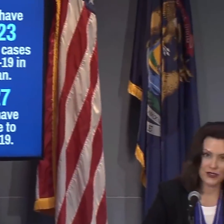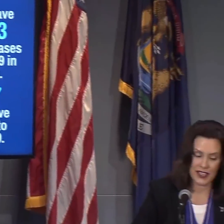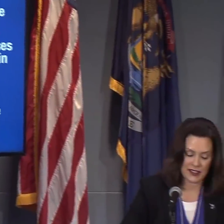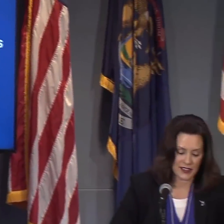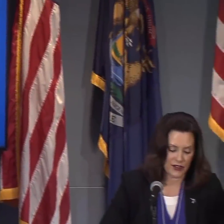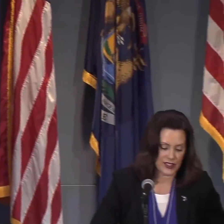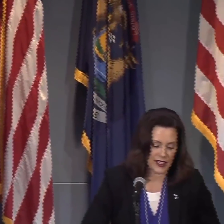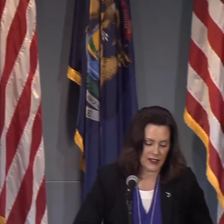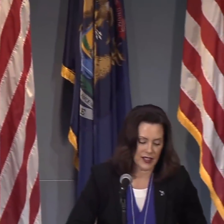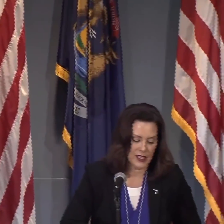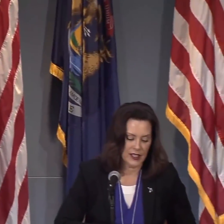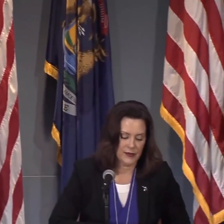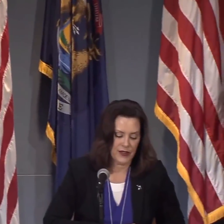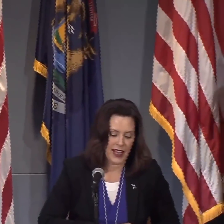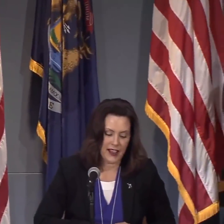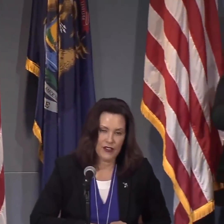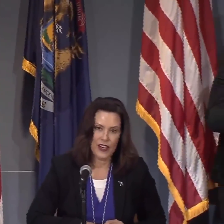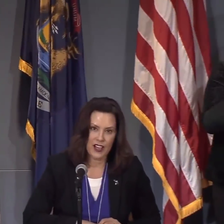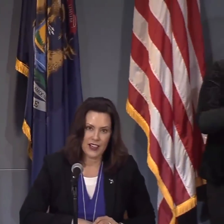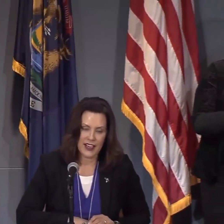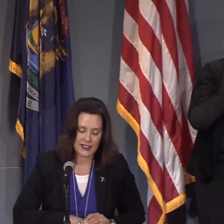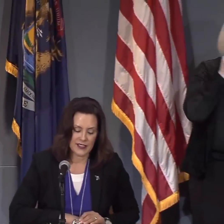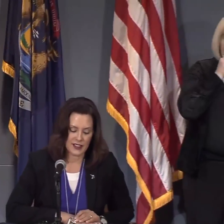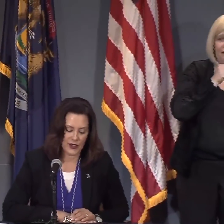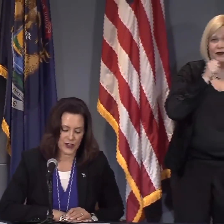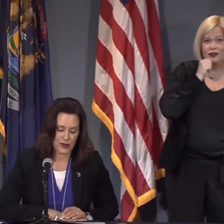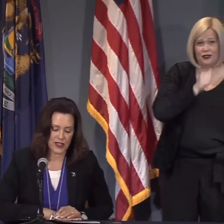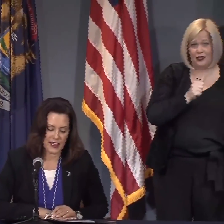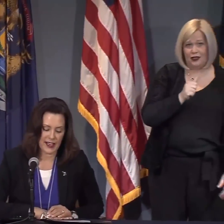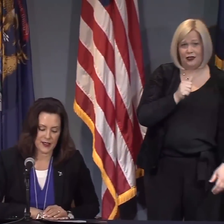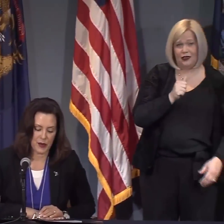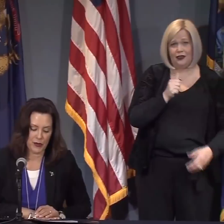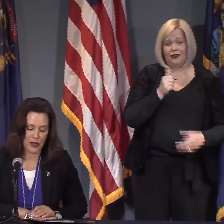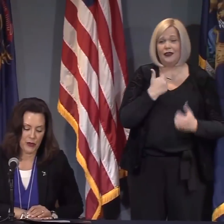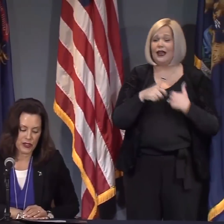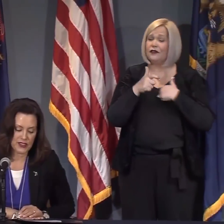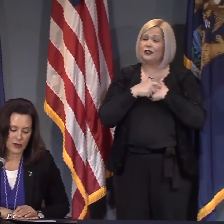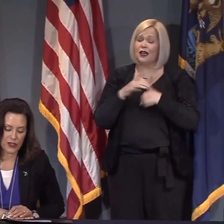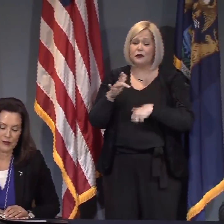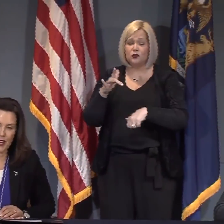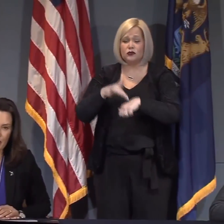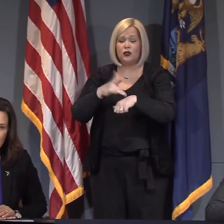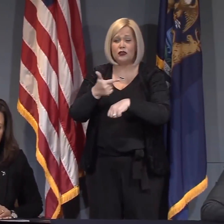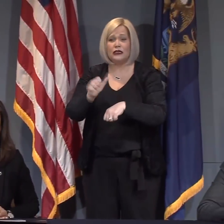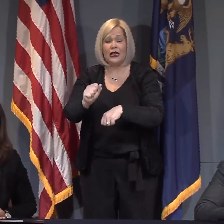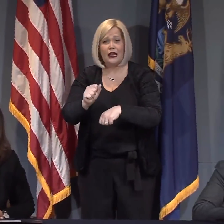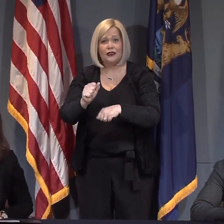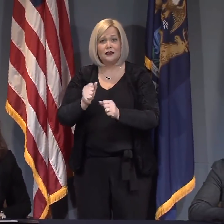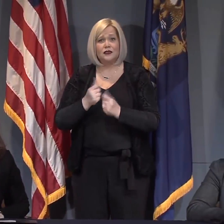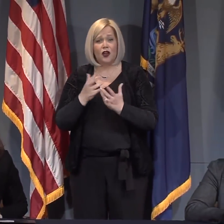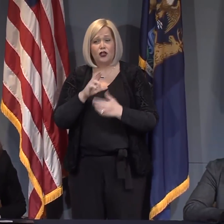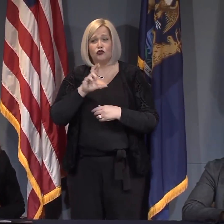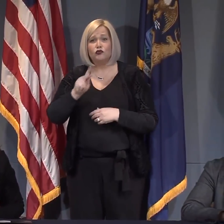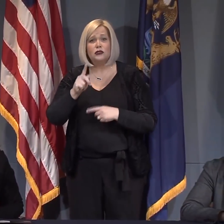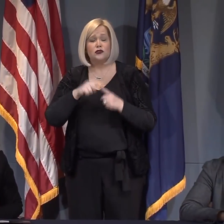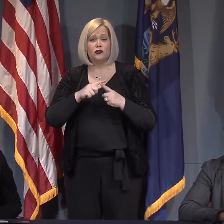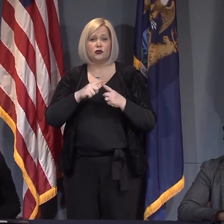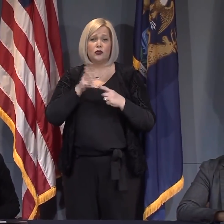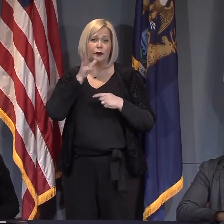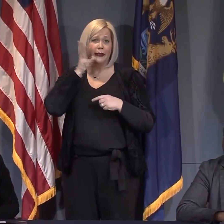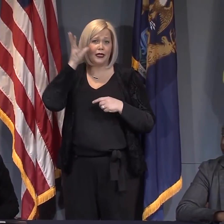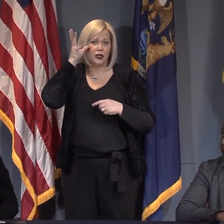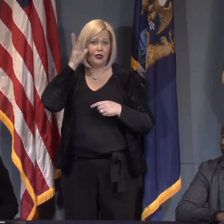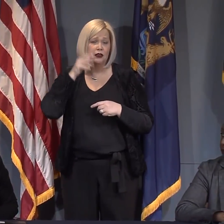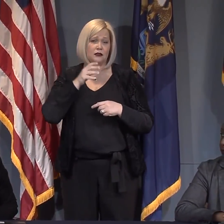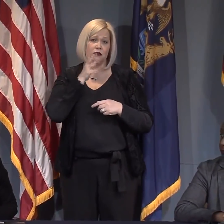100 new deaths every day. Every unnecessary trip to the gas pump could put someone's parent, grandparent,